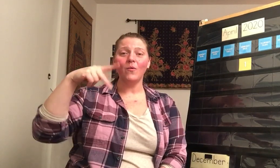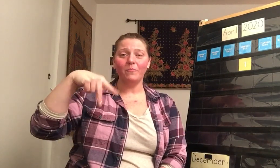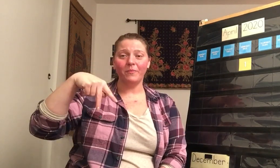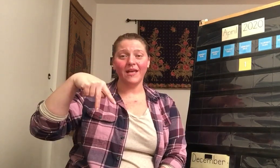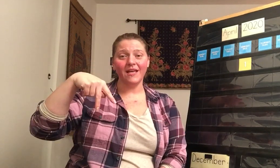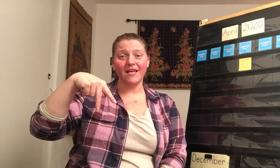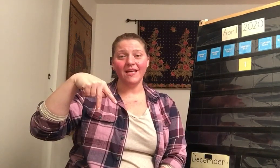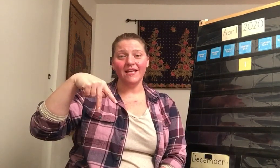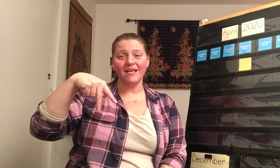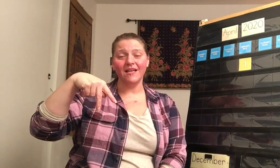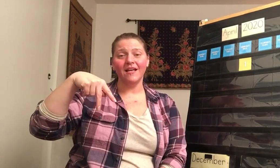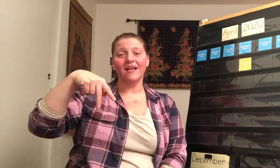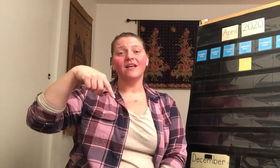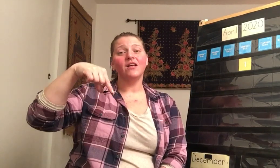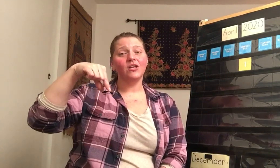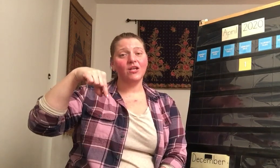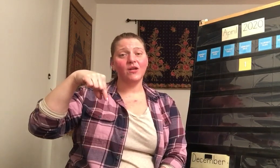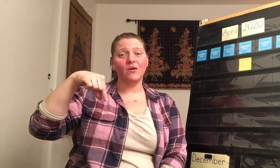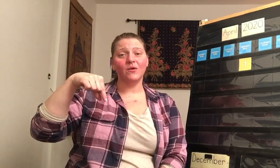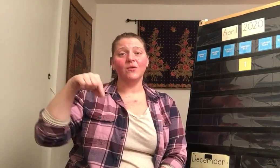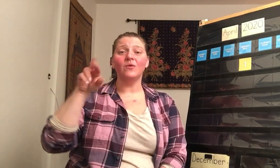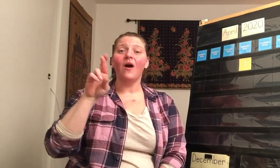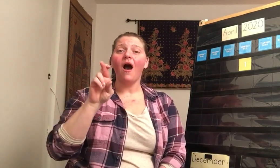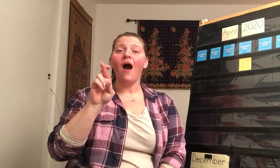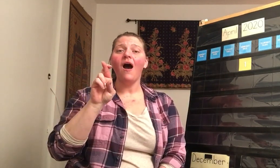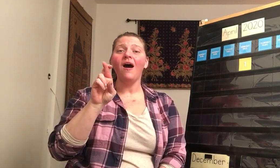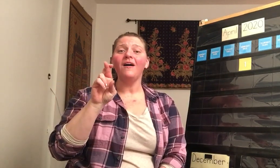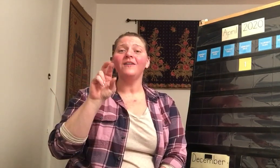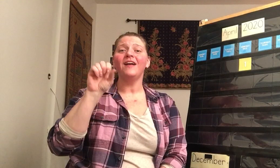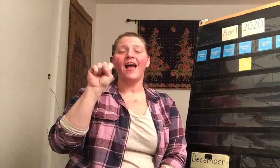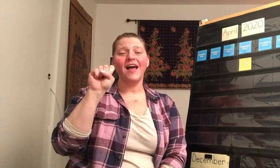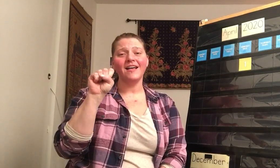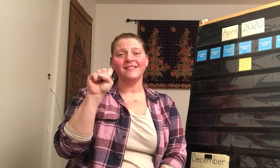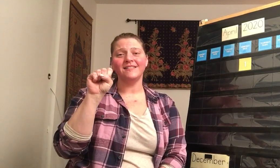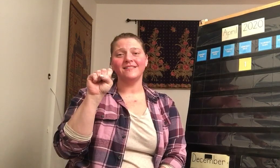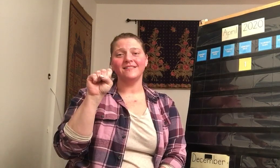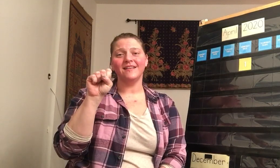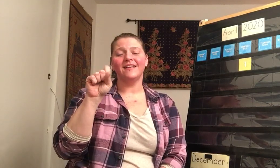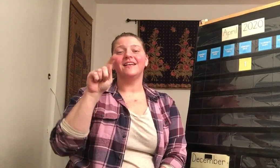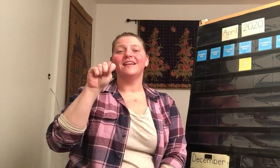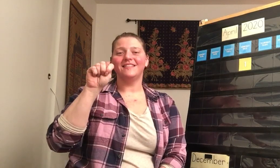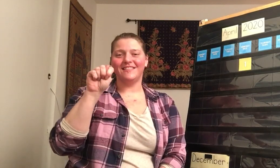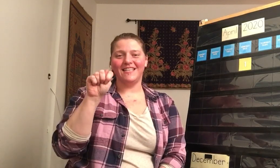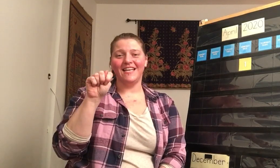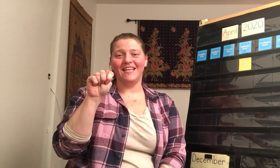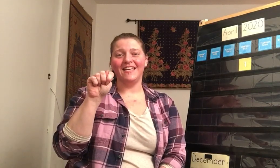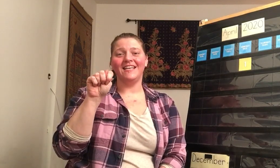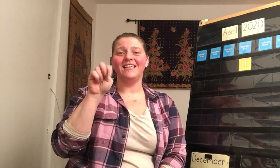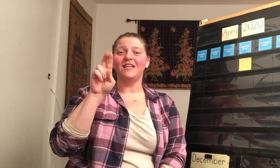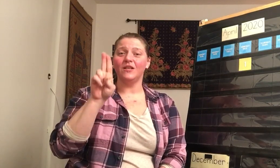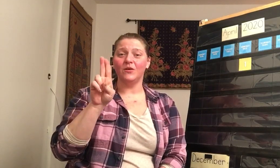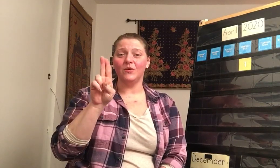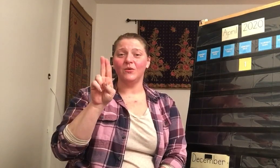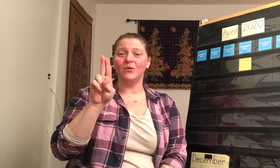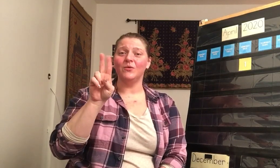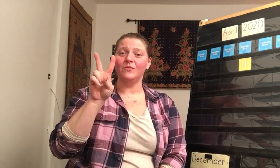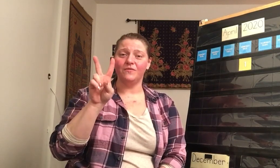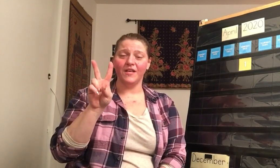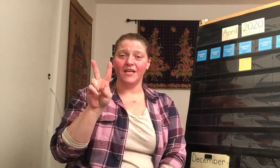P, Q, R, S, T, U, V,